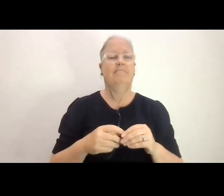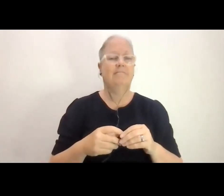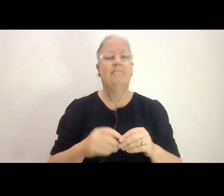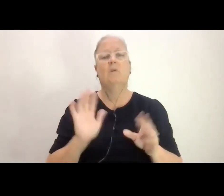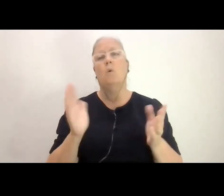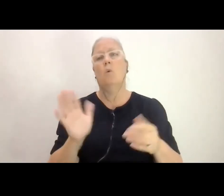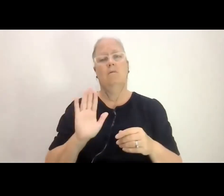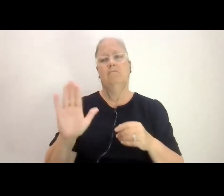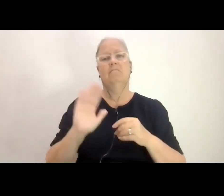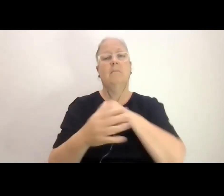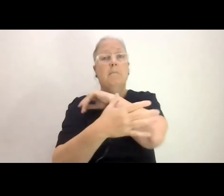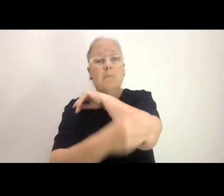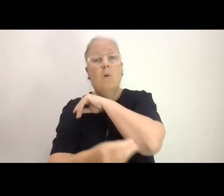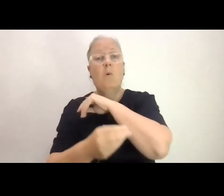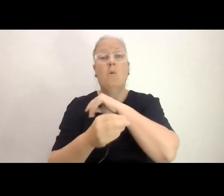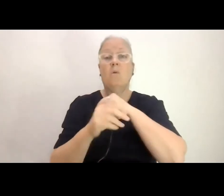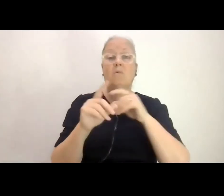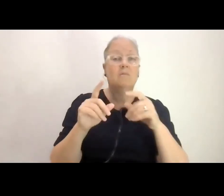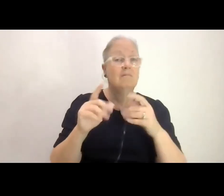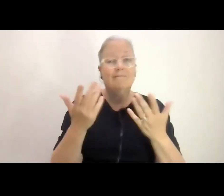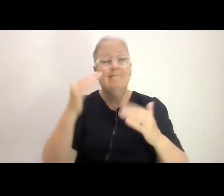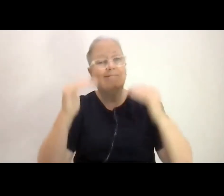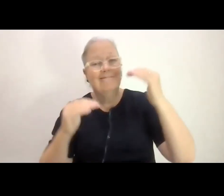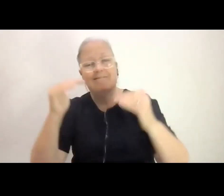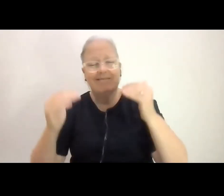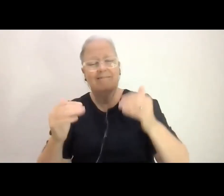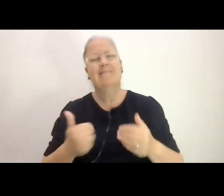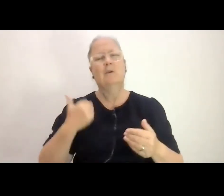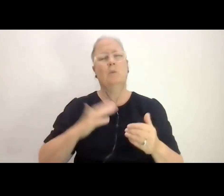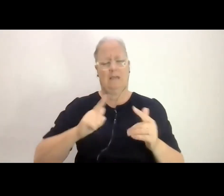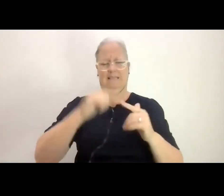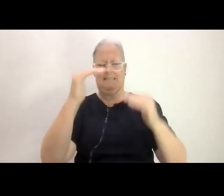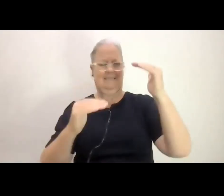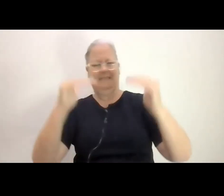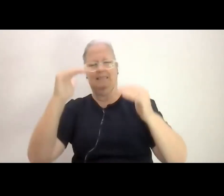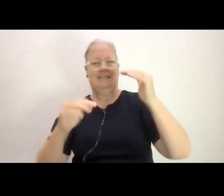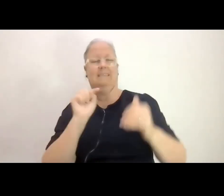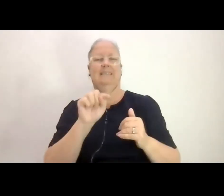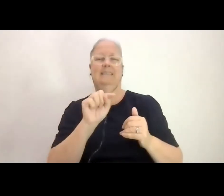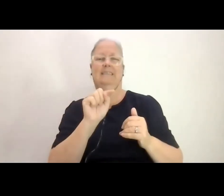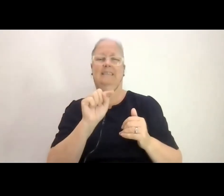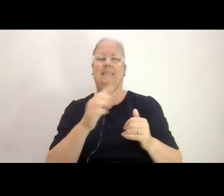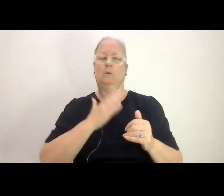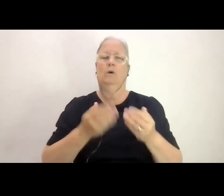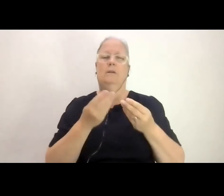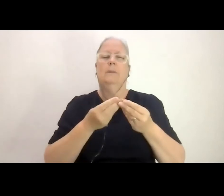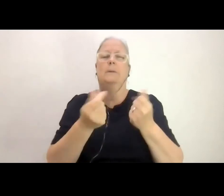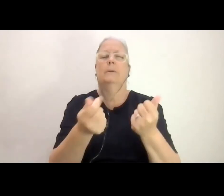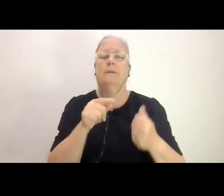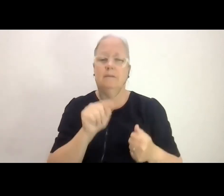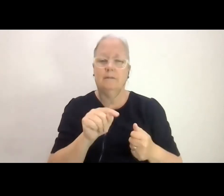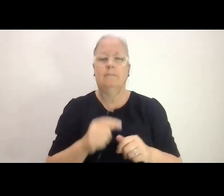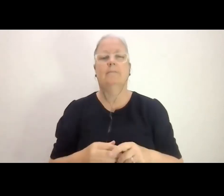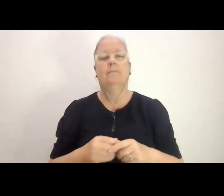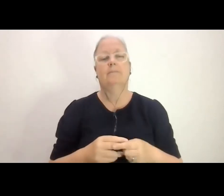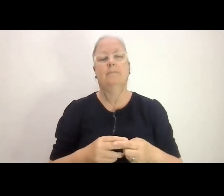situation. So this is something that need to be addressed. While mental health, you know, it is still